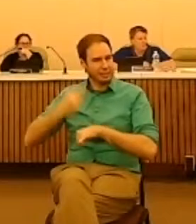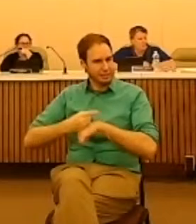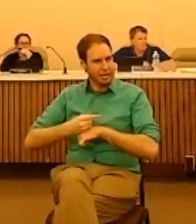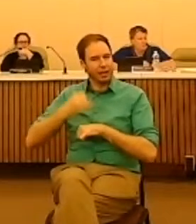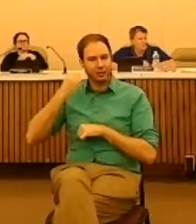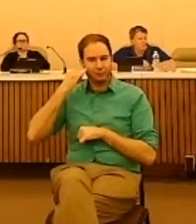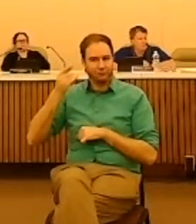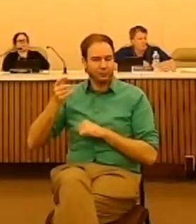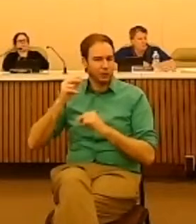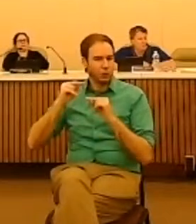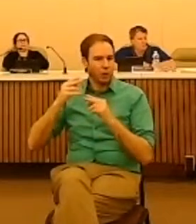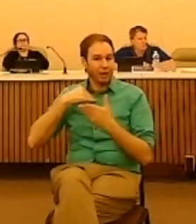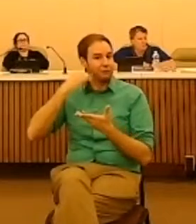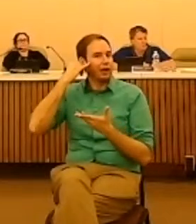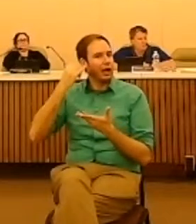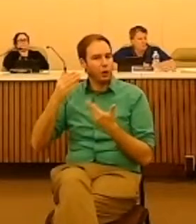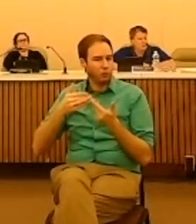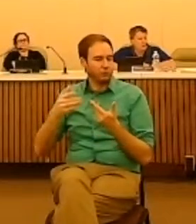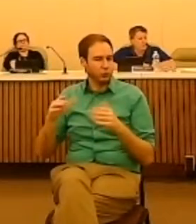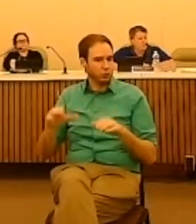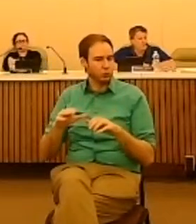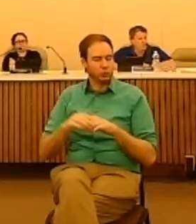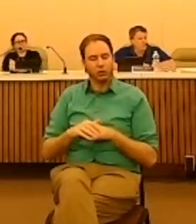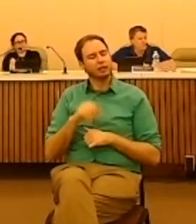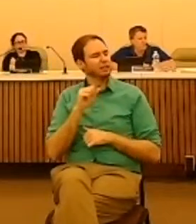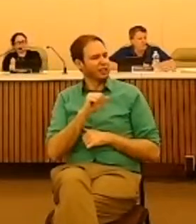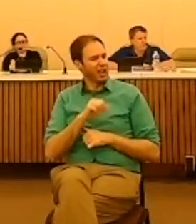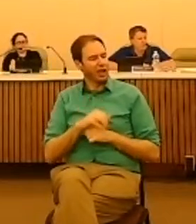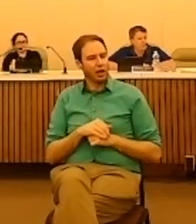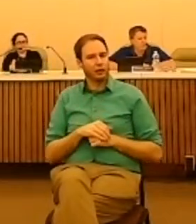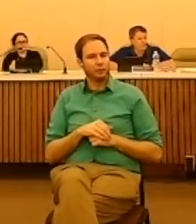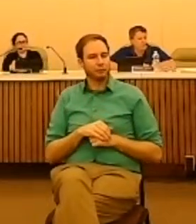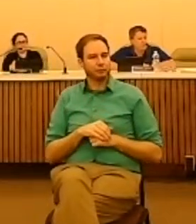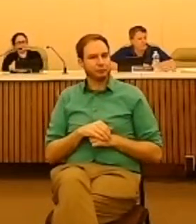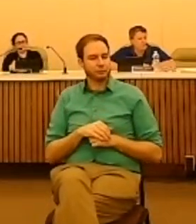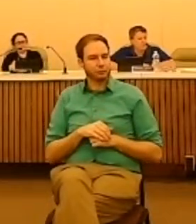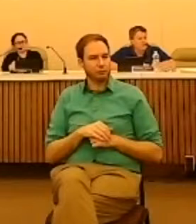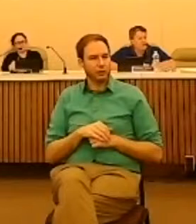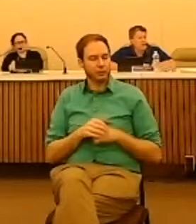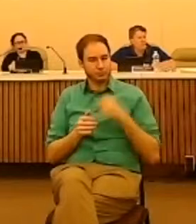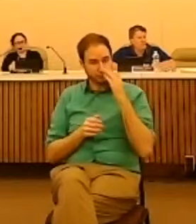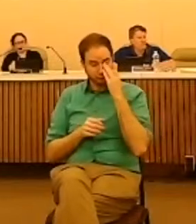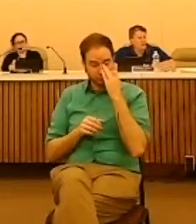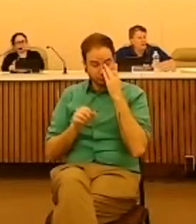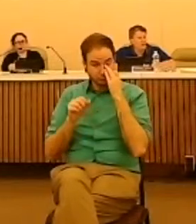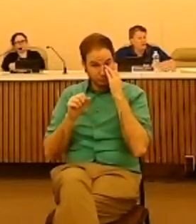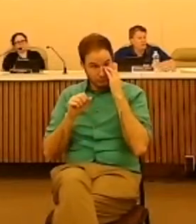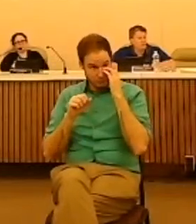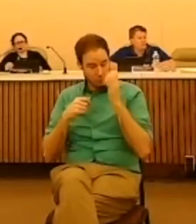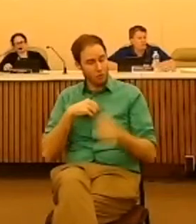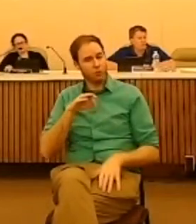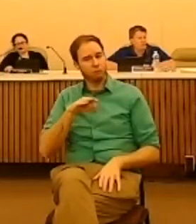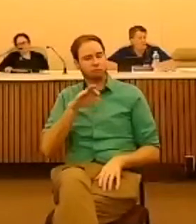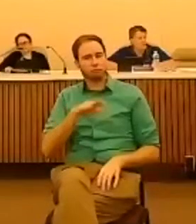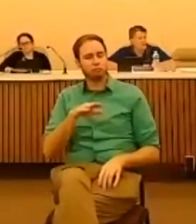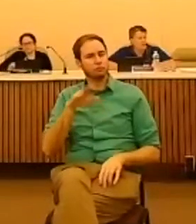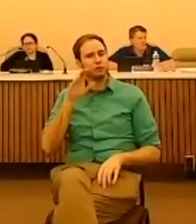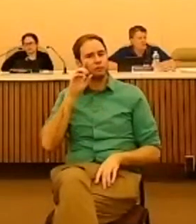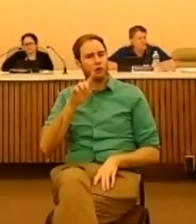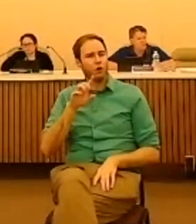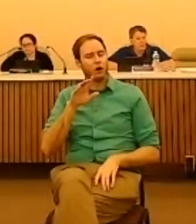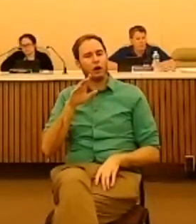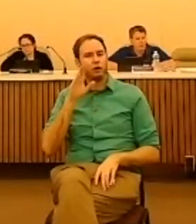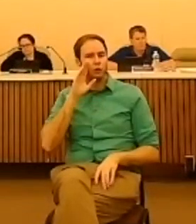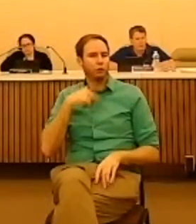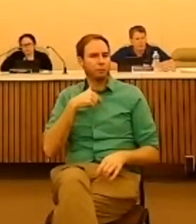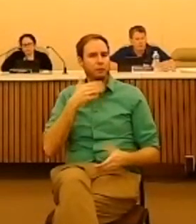had an idea of their own. Yeah. So, well, like, Rake leaves. yeah, I would just say that, so certainly for